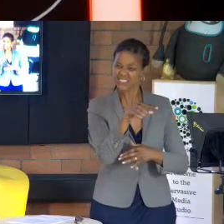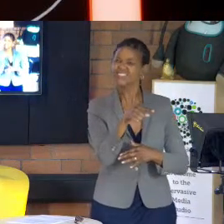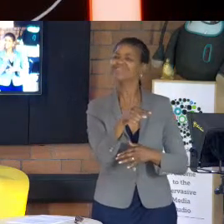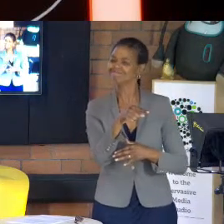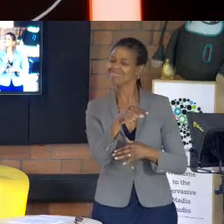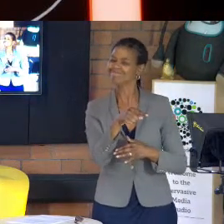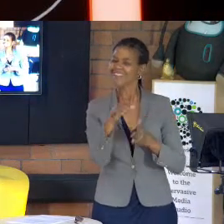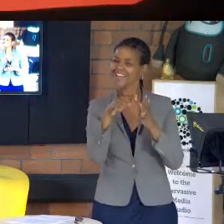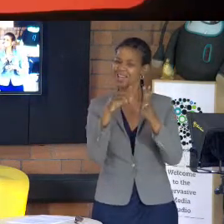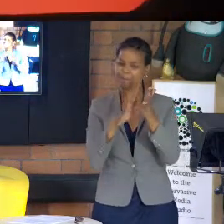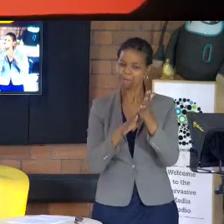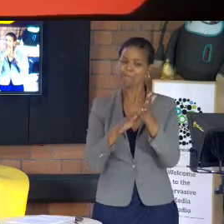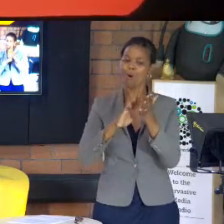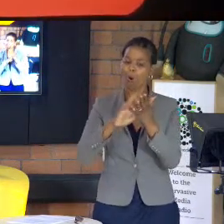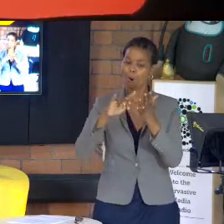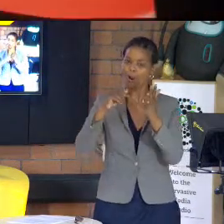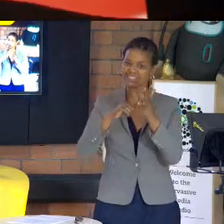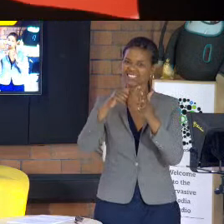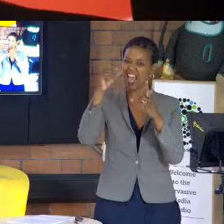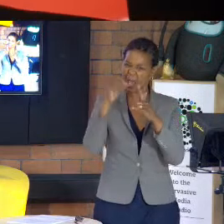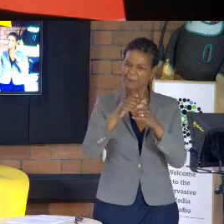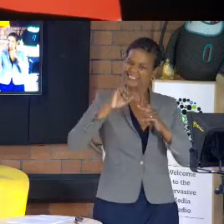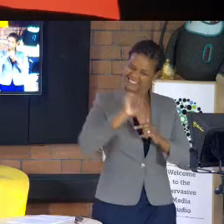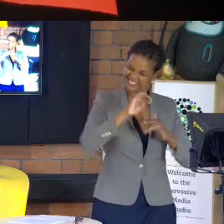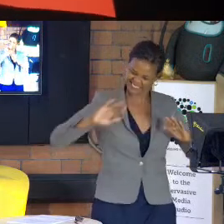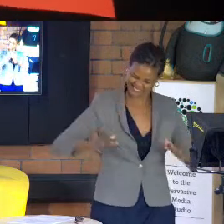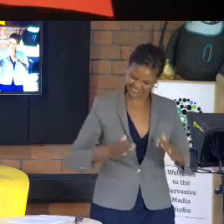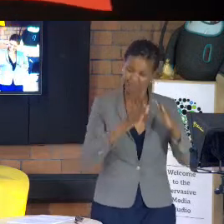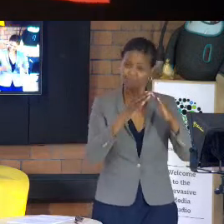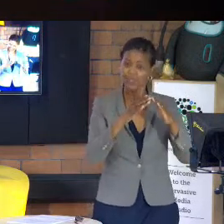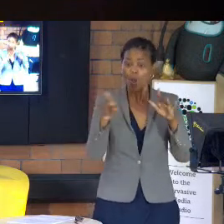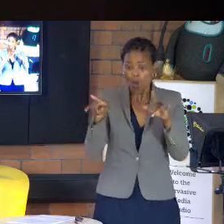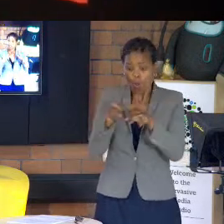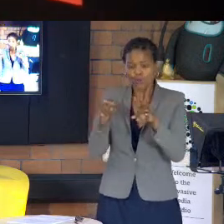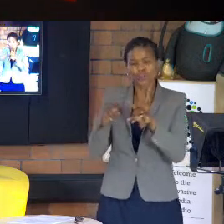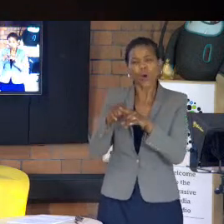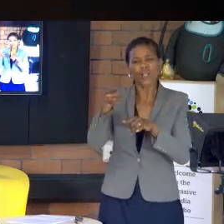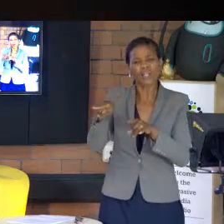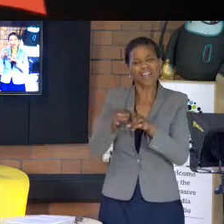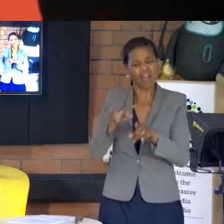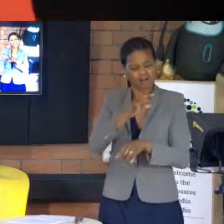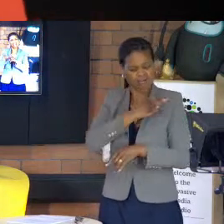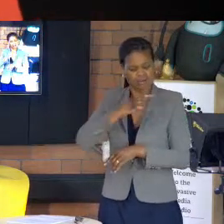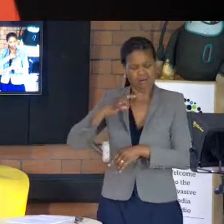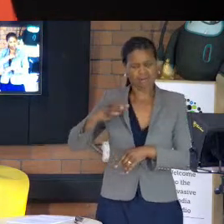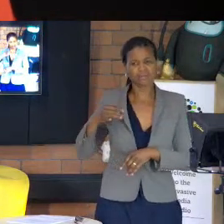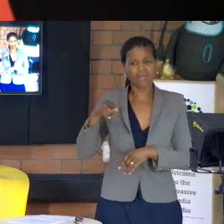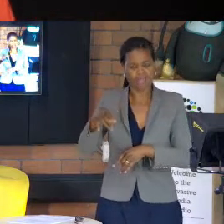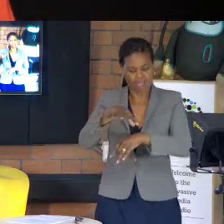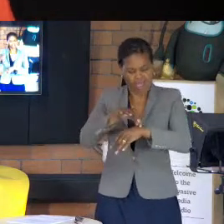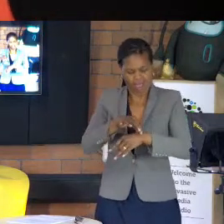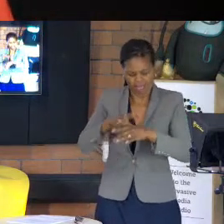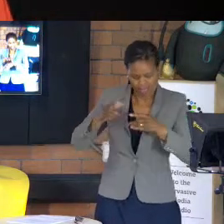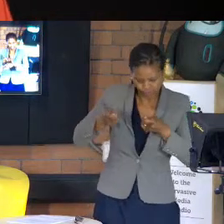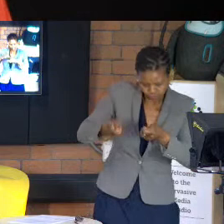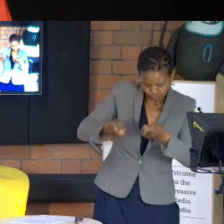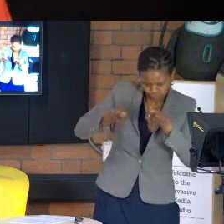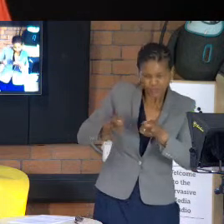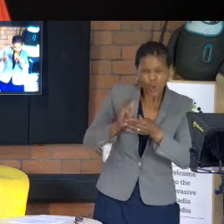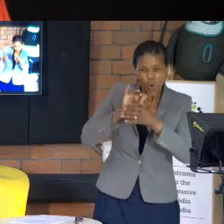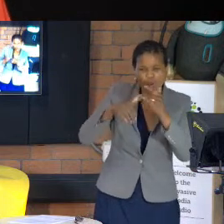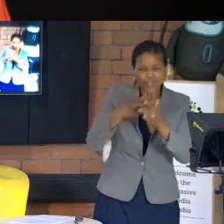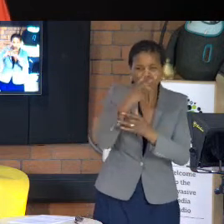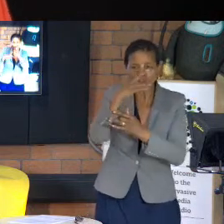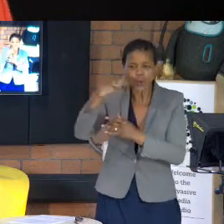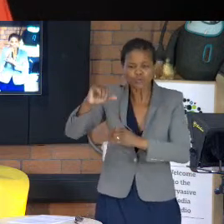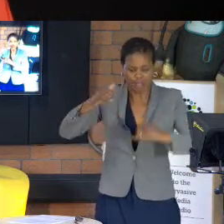did. Imhotep was a great physician who diagnosed and treated over 200 diseases.